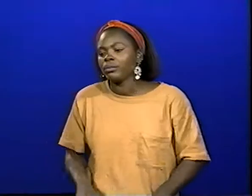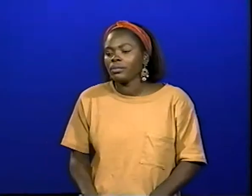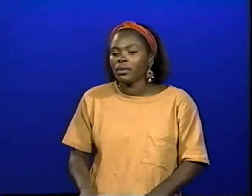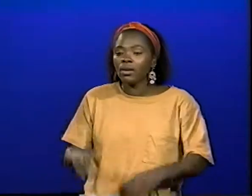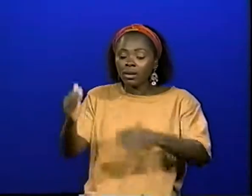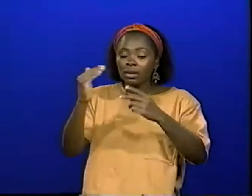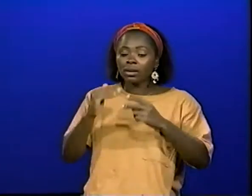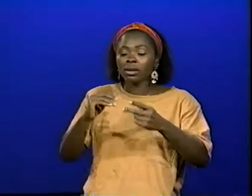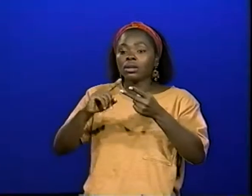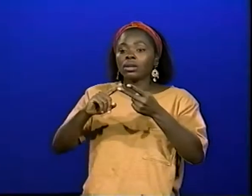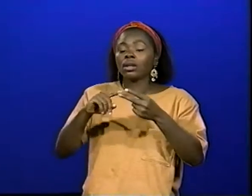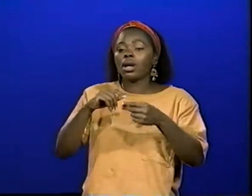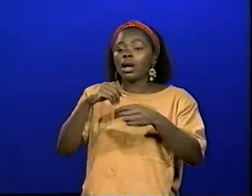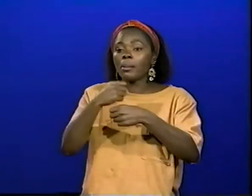to leave it for so long.